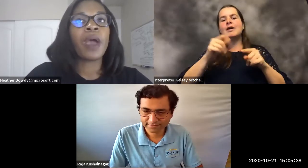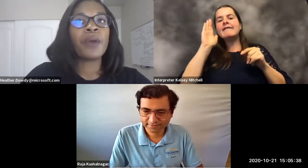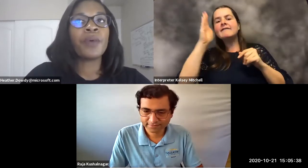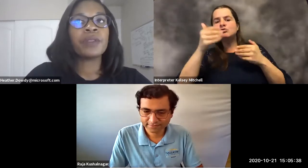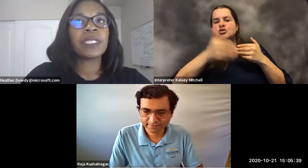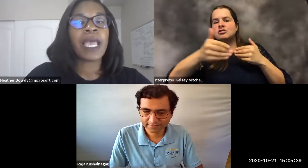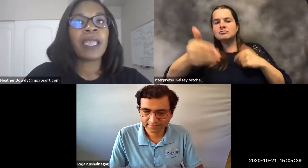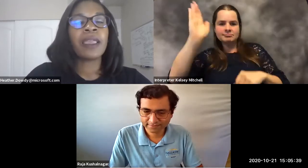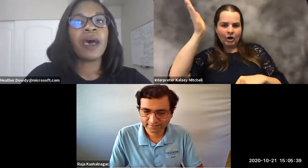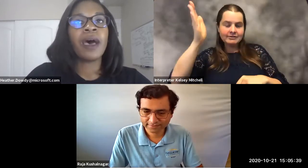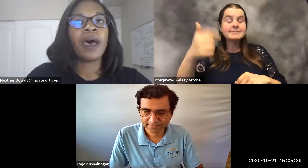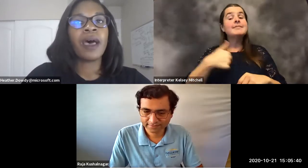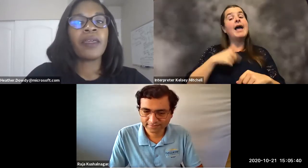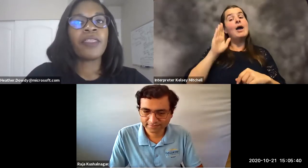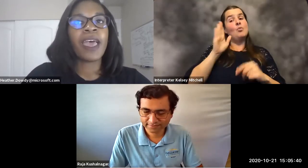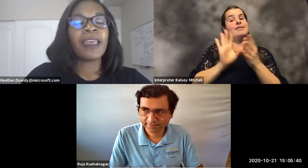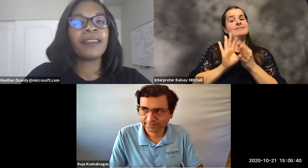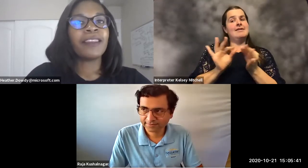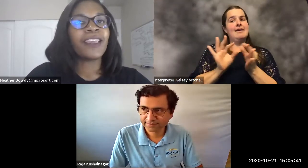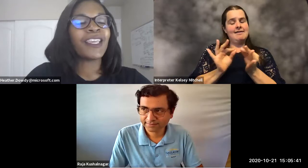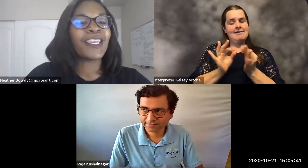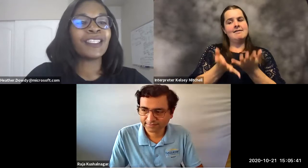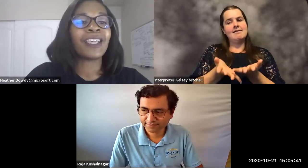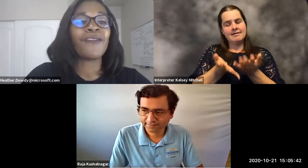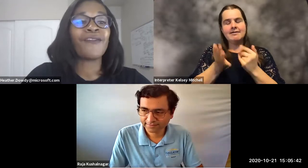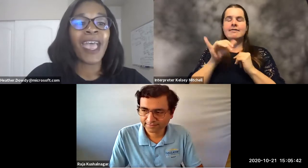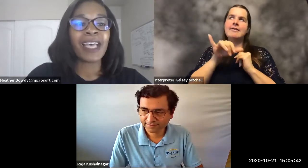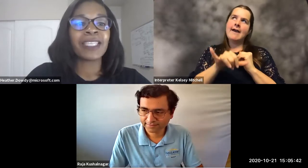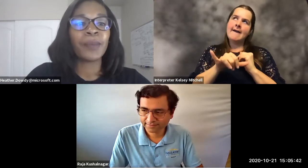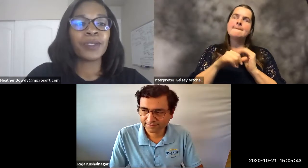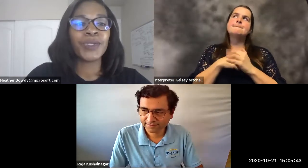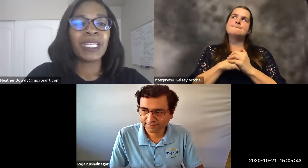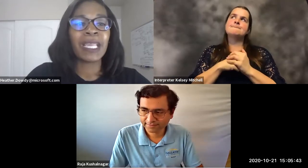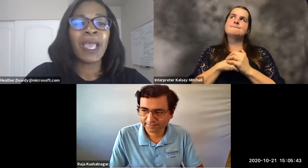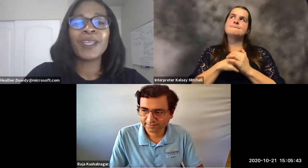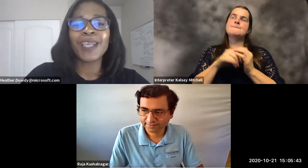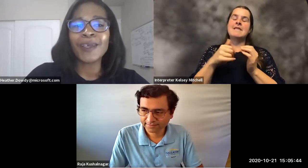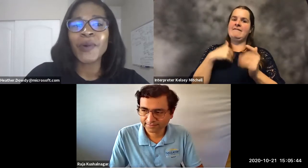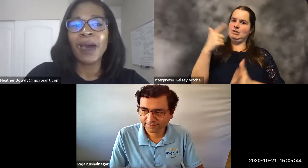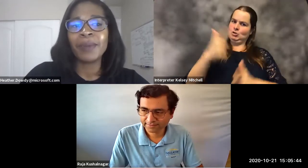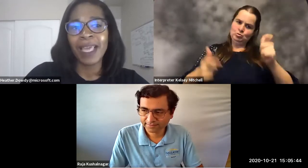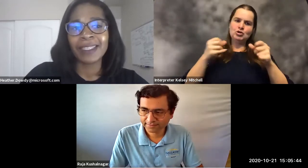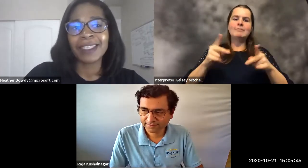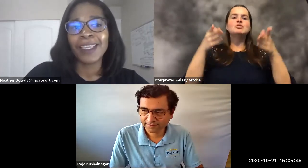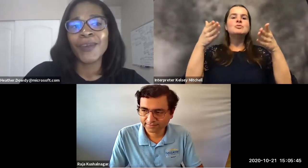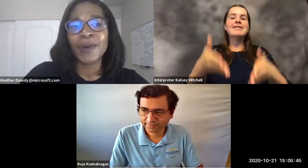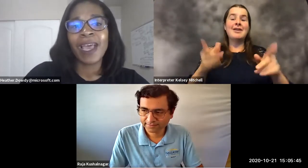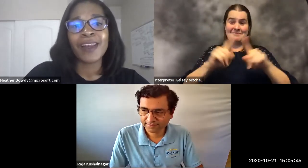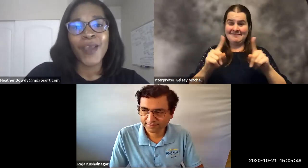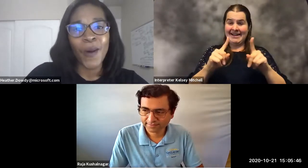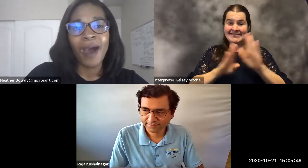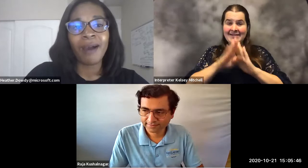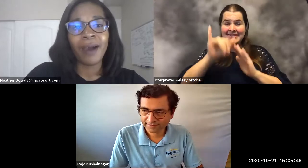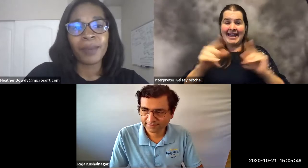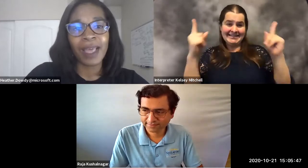But I will say that it is a vast opportunity, but it's also complex. Like, you and